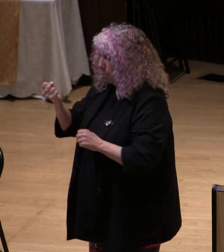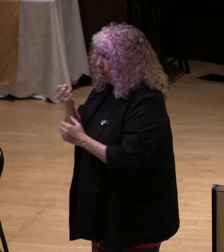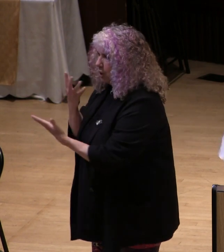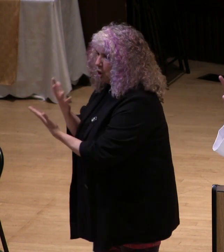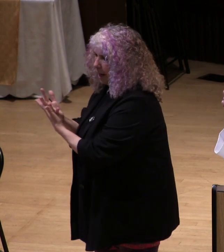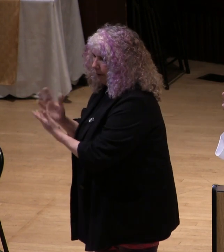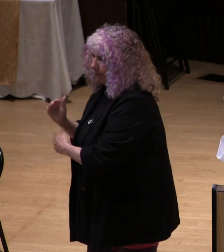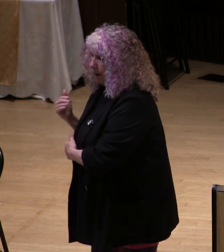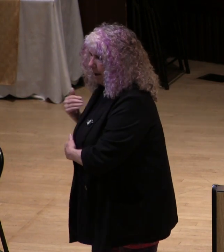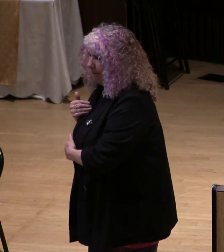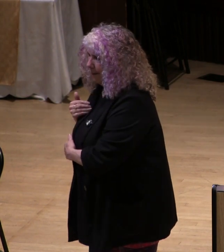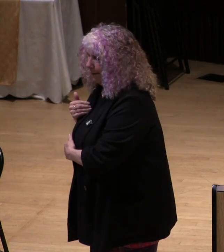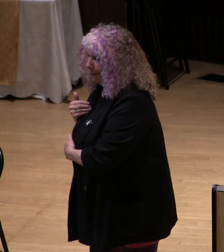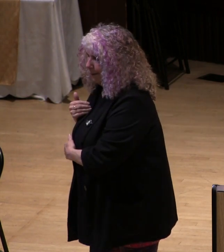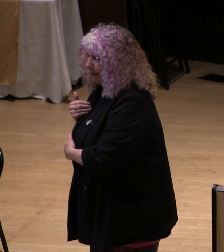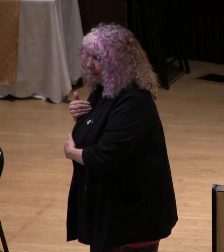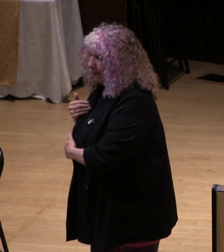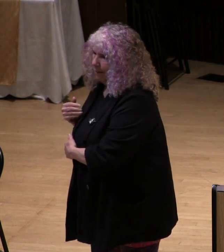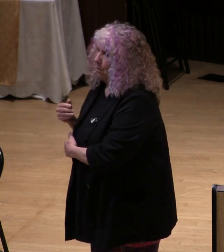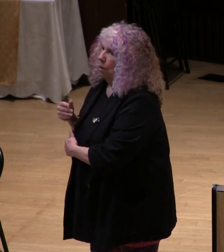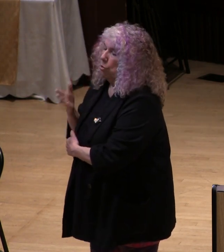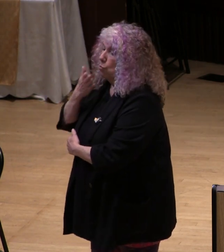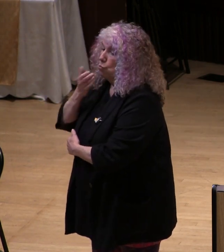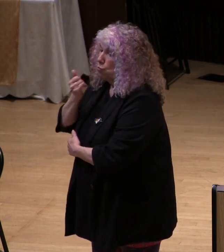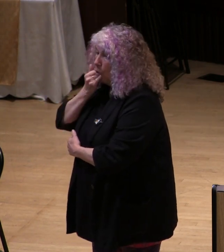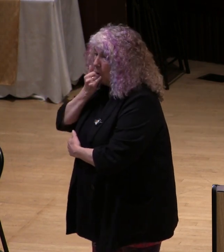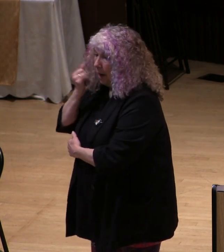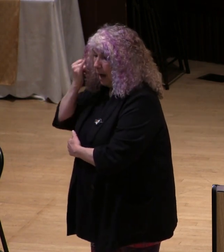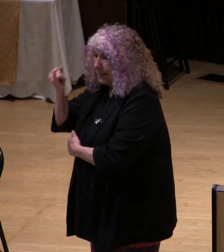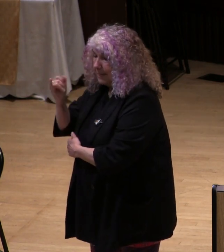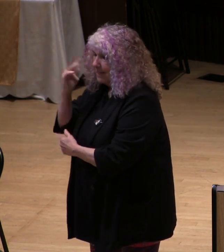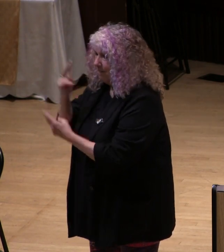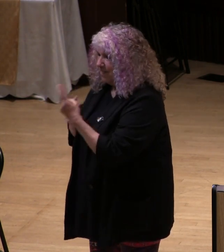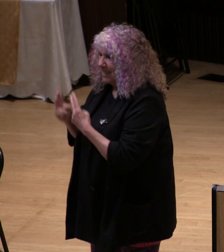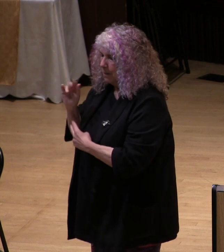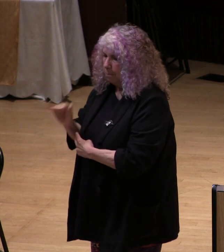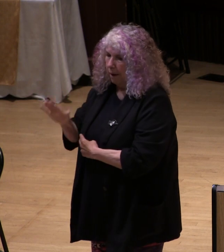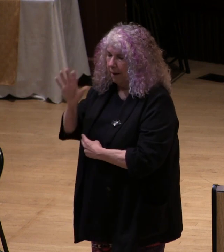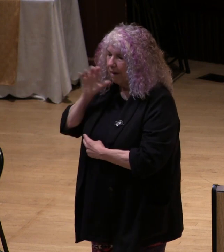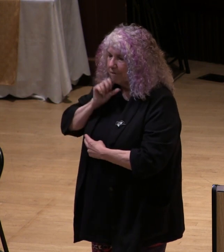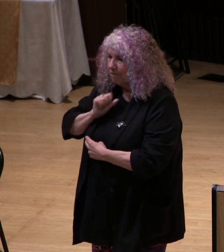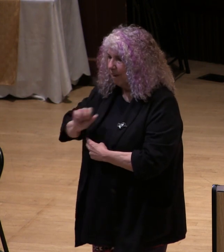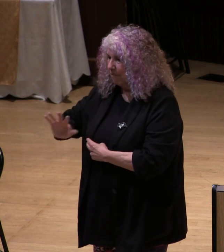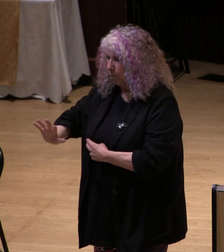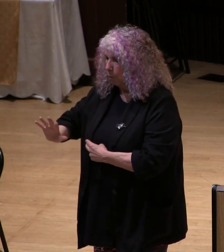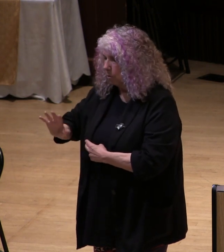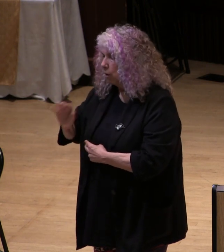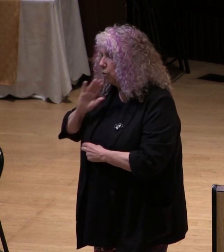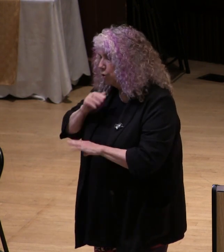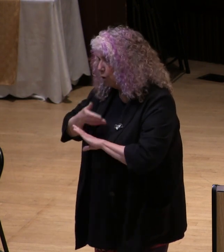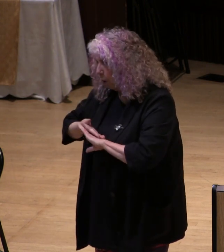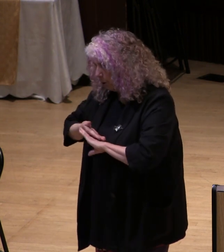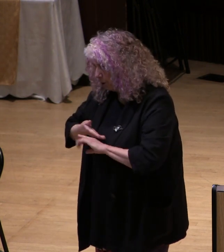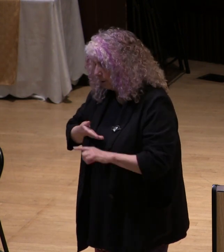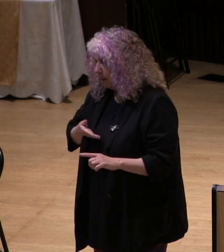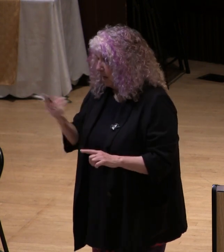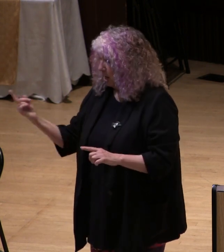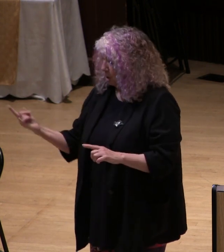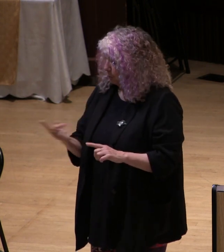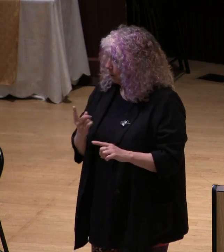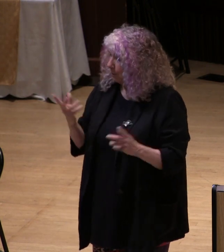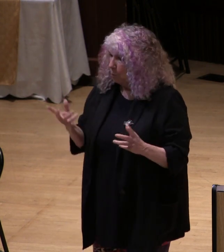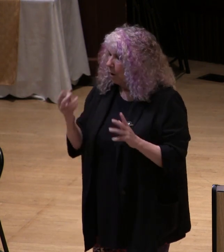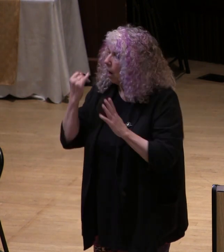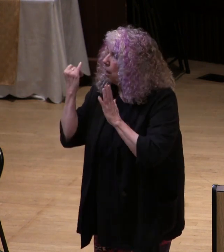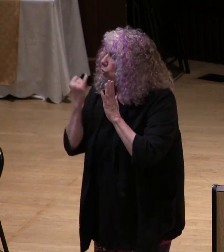for having ideological ideas, is visited by his 5-year-old daughter, Malay. She brings him